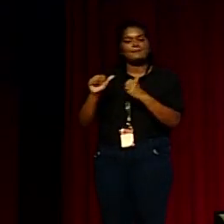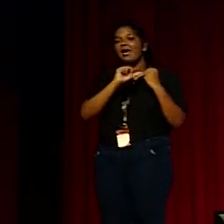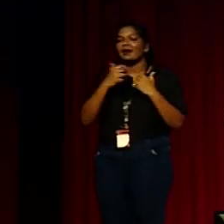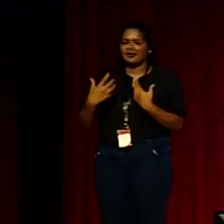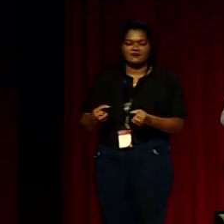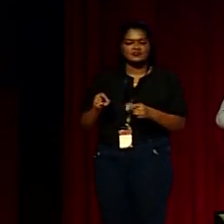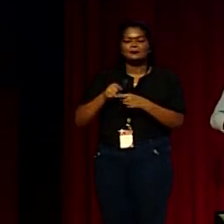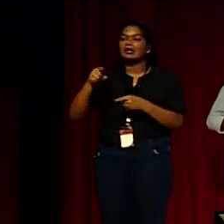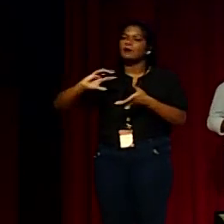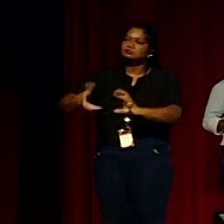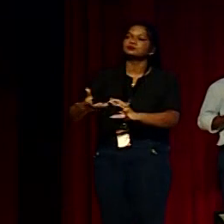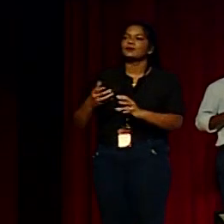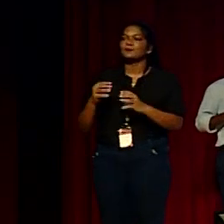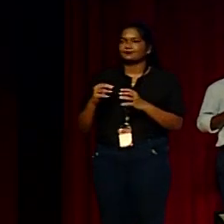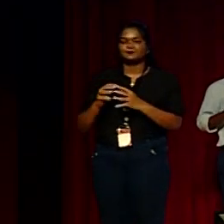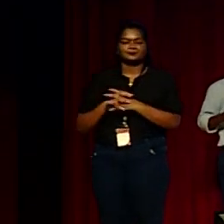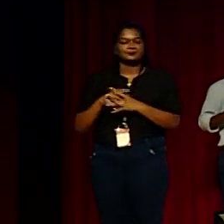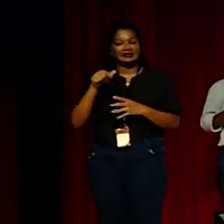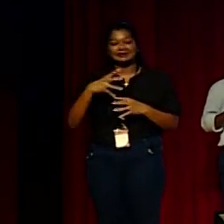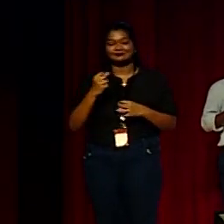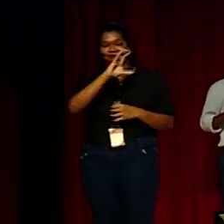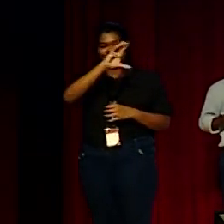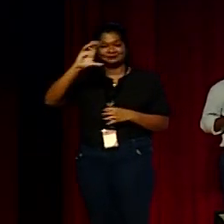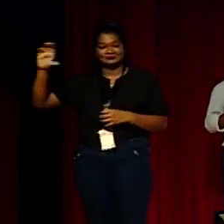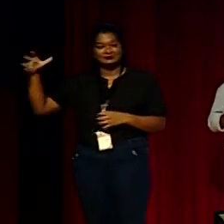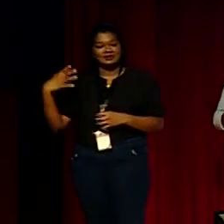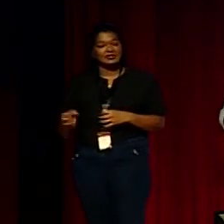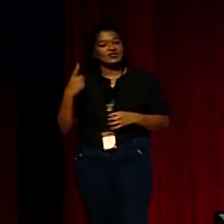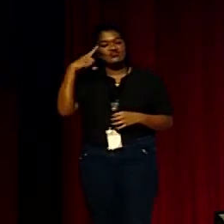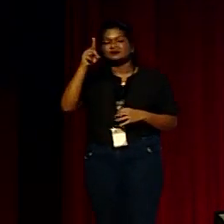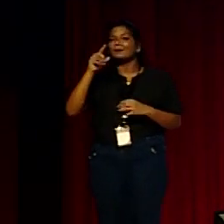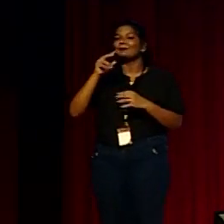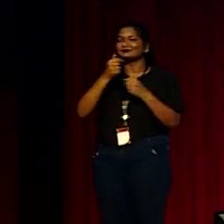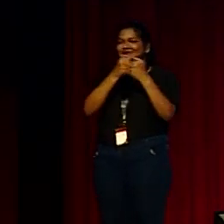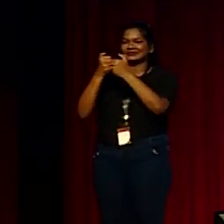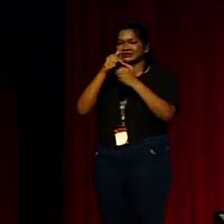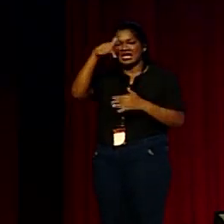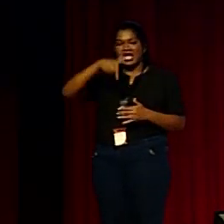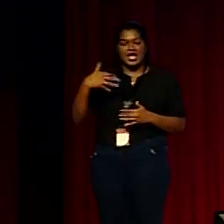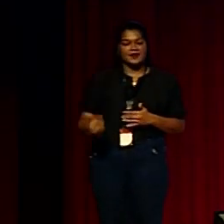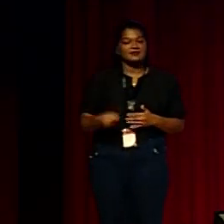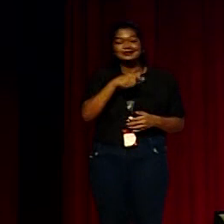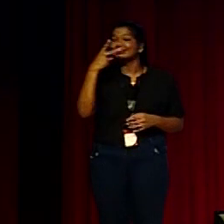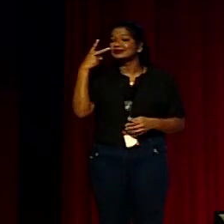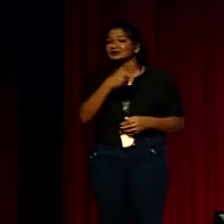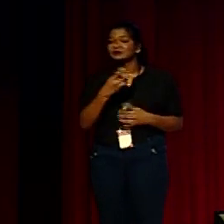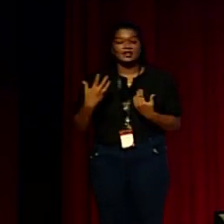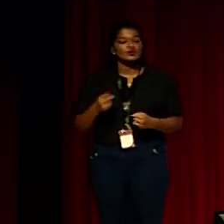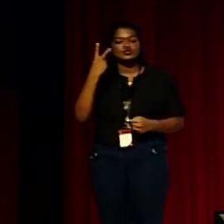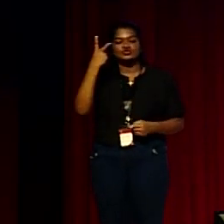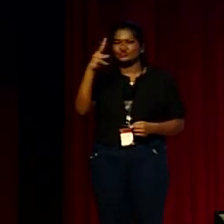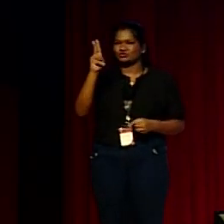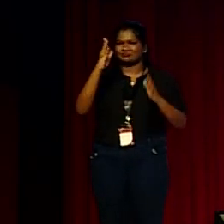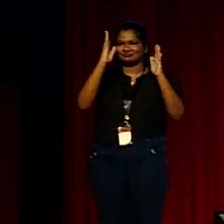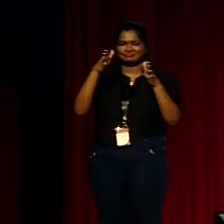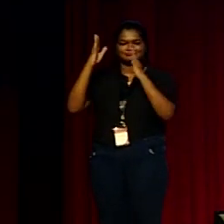classification models. So these are the this is the formal text window. Here you can see there are 2